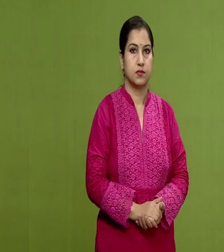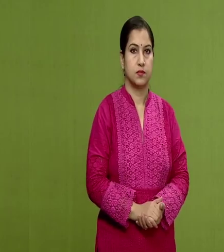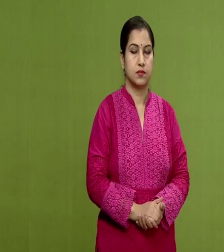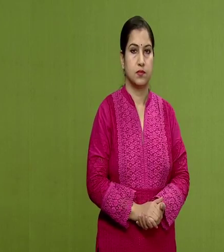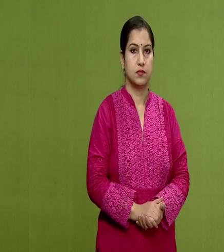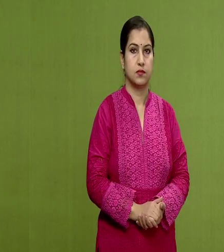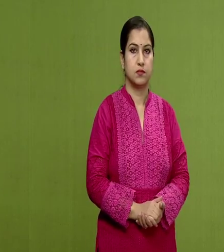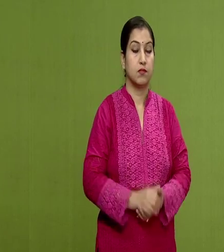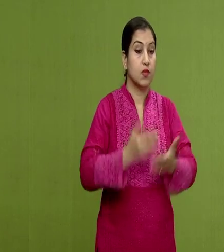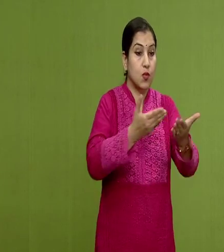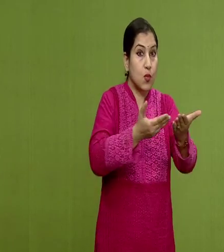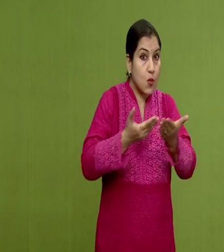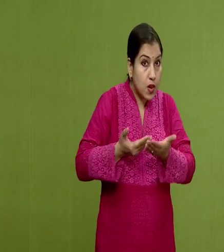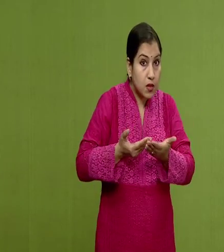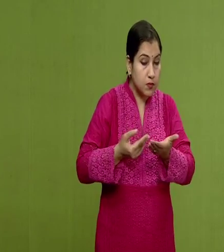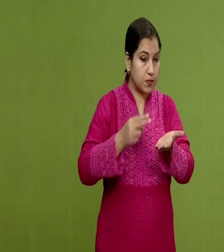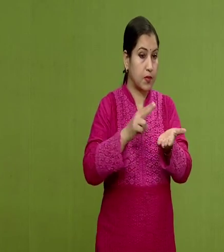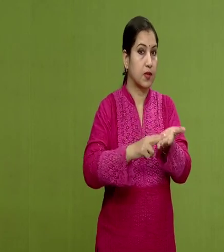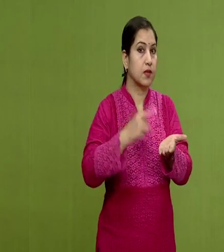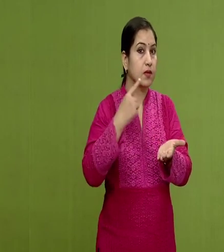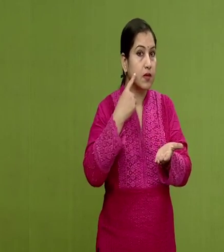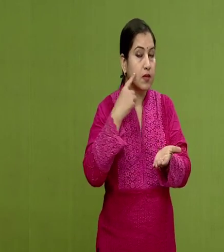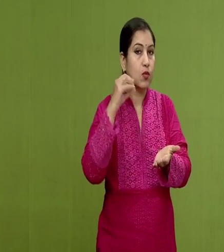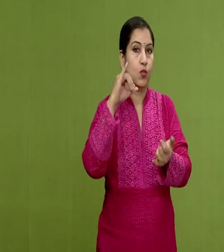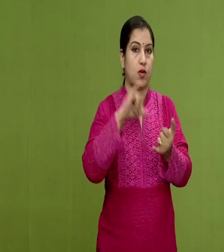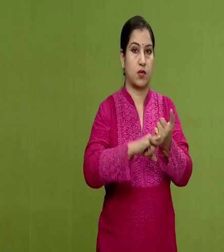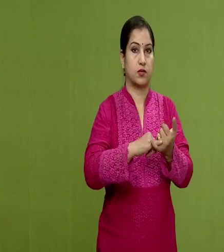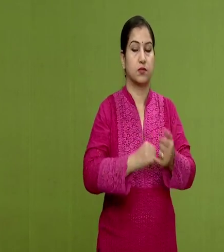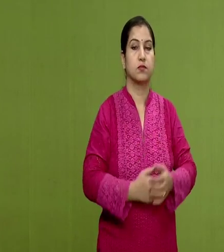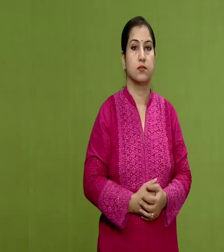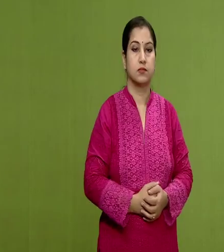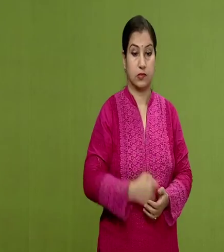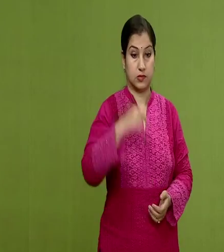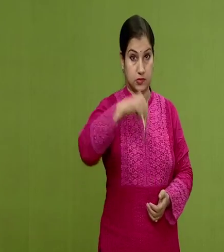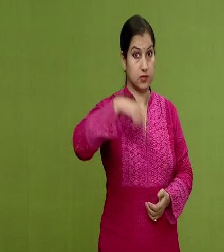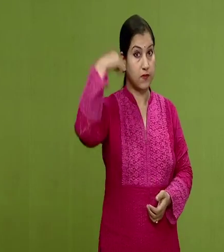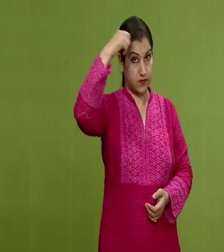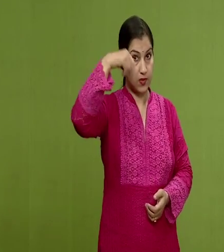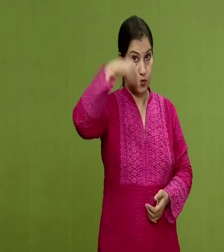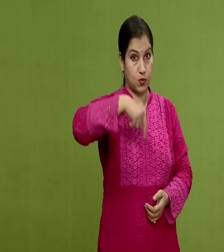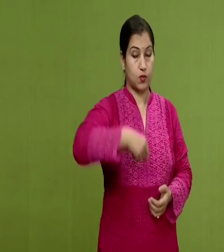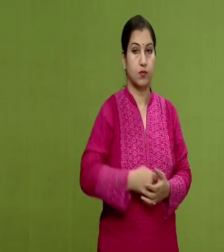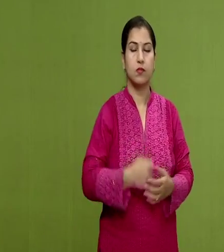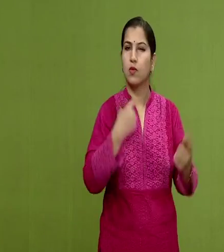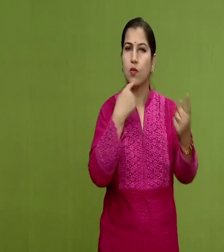Welcome to NIOS. In this video, we will talk